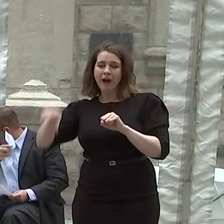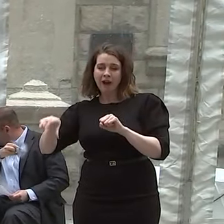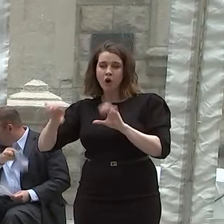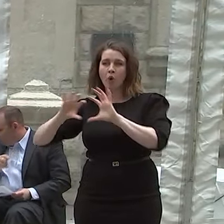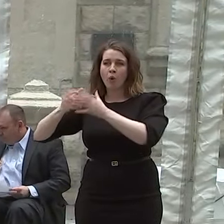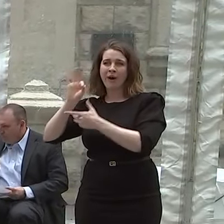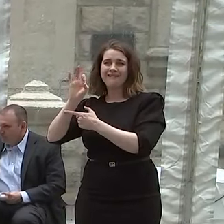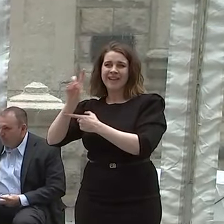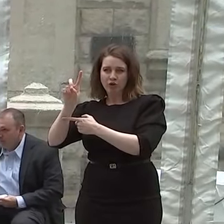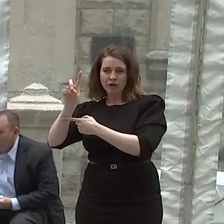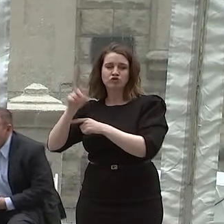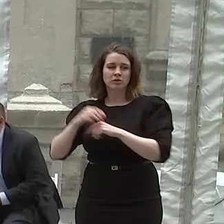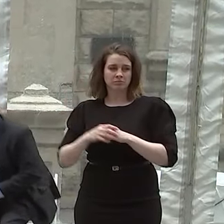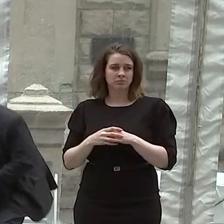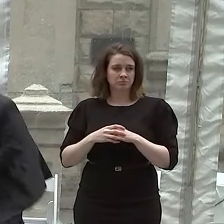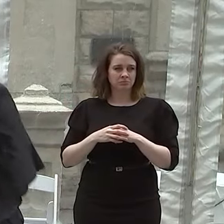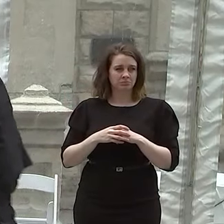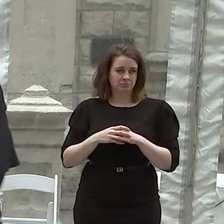Federation of Labor.